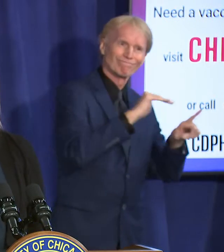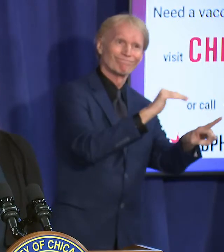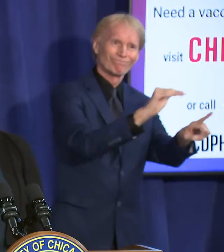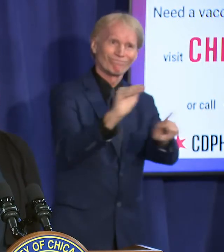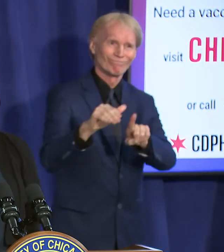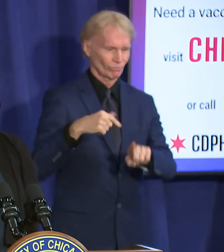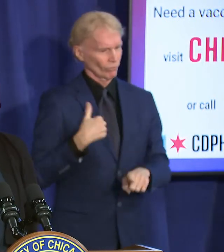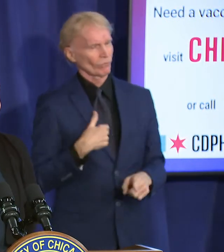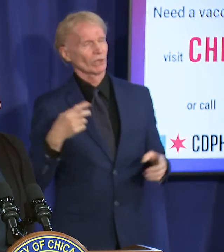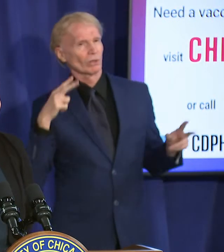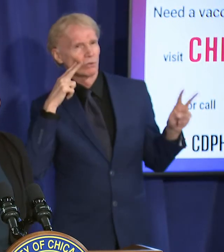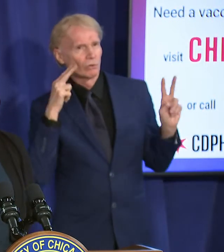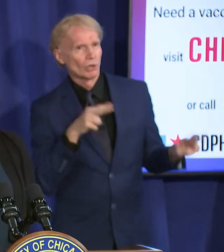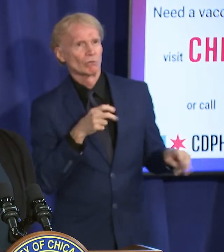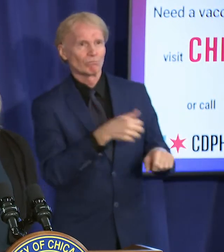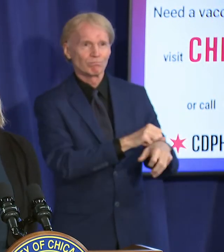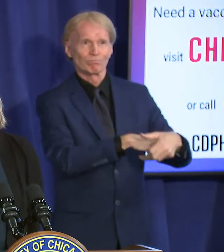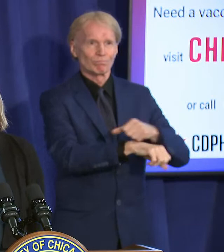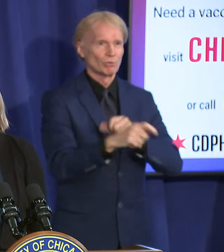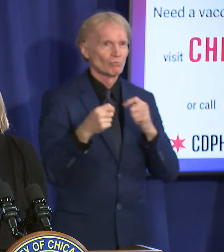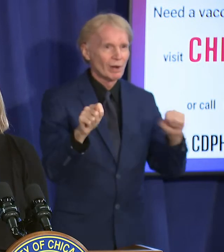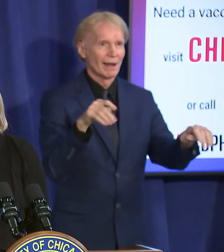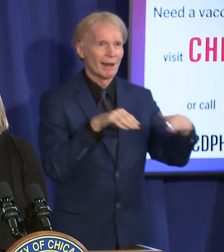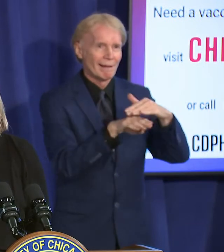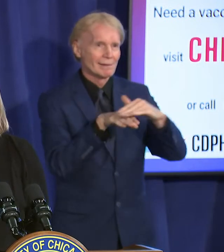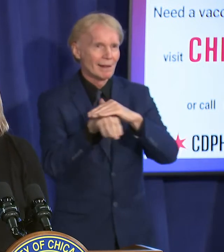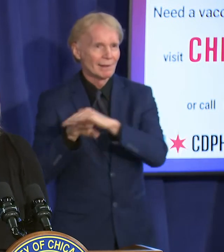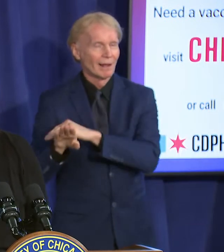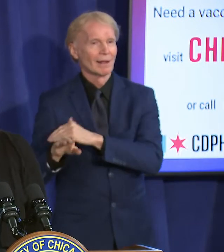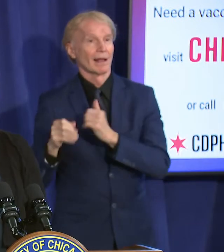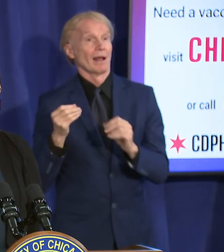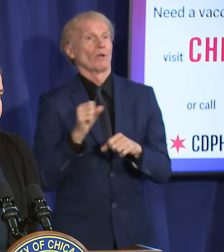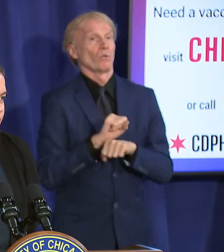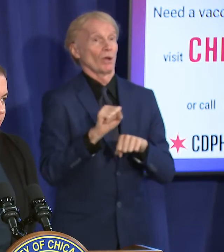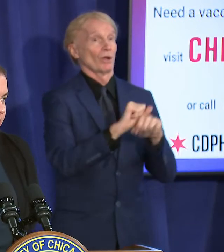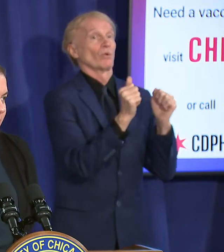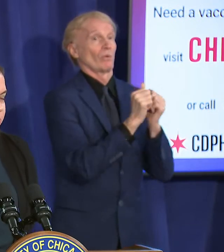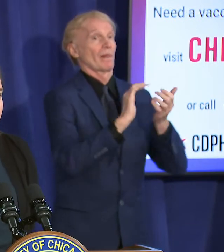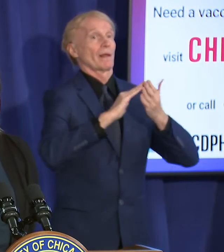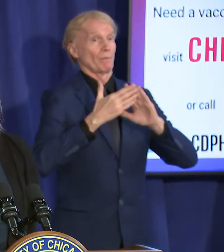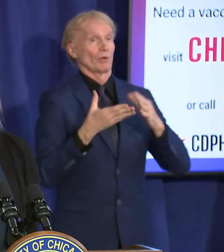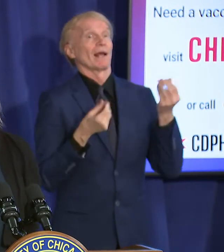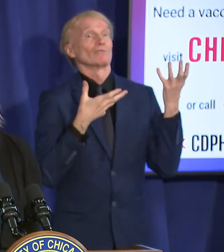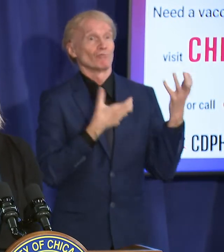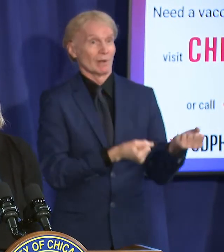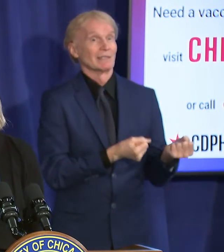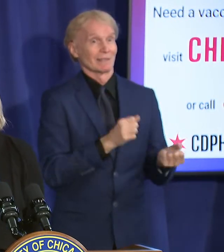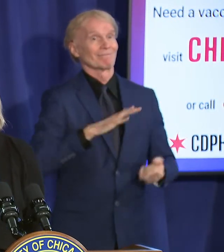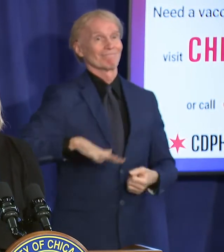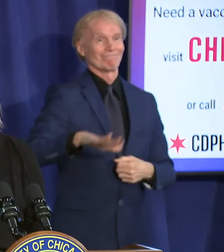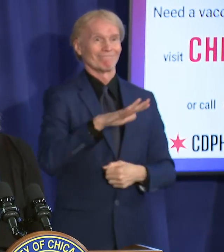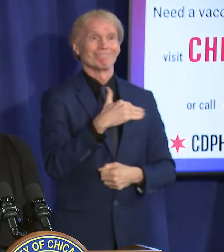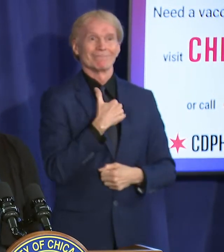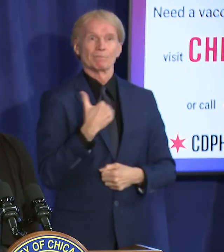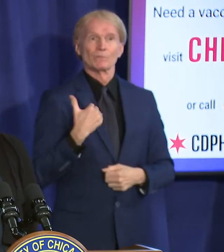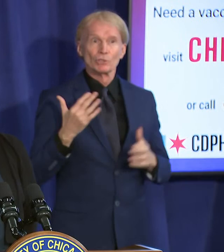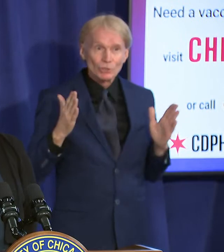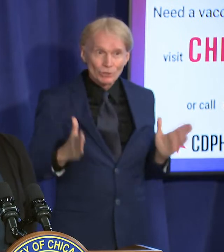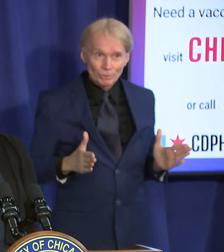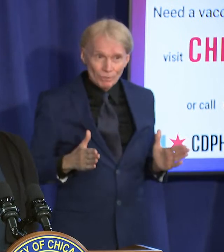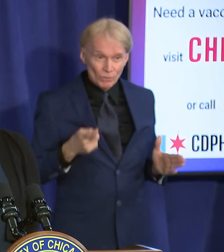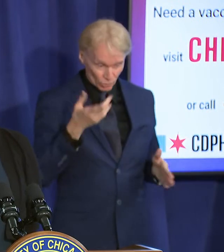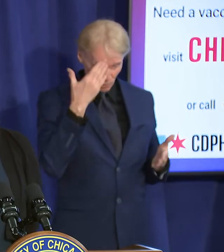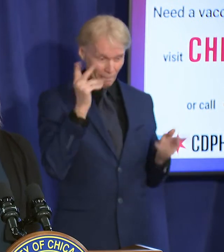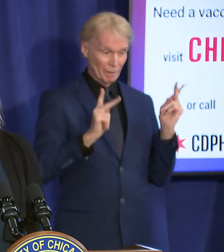been doubling down on that access and continuing to make sure we work with community partners and trusted messengers. So if you know anybody who's not vaccinated, now's